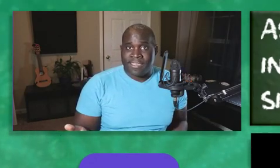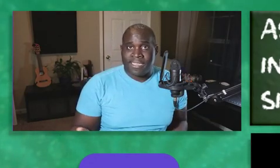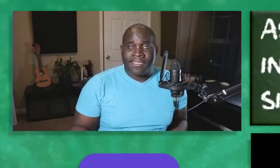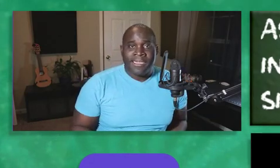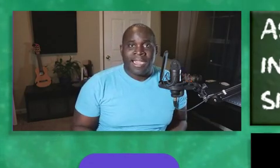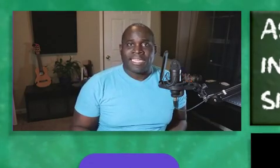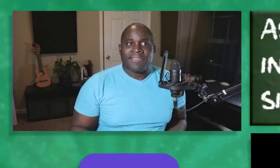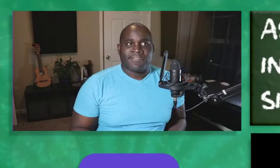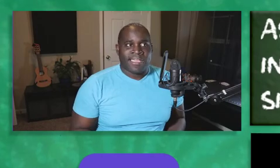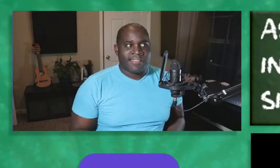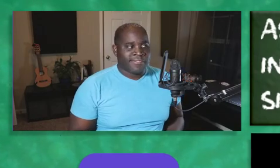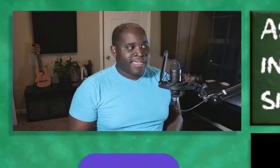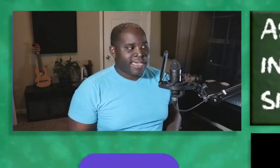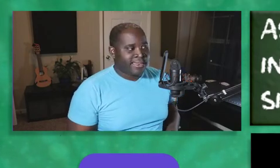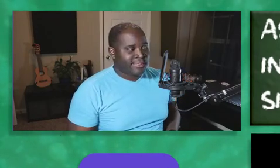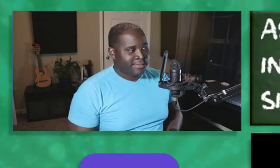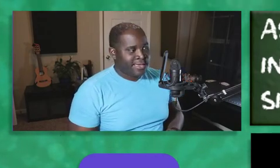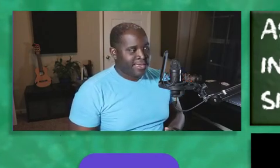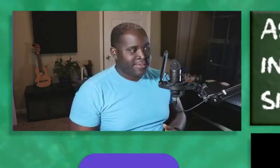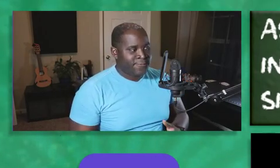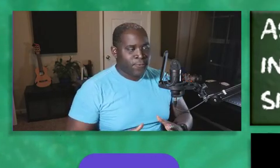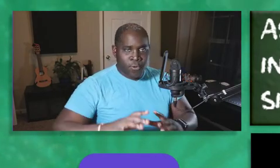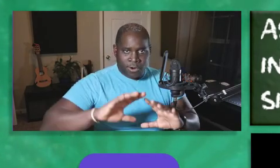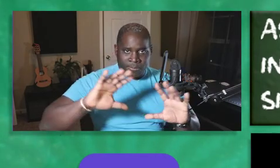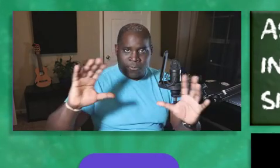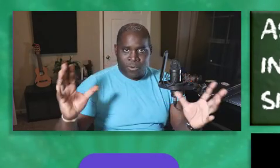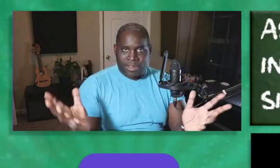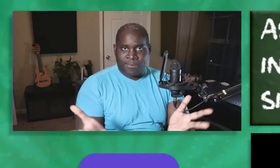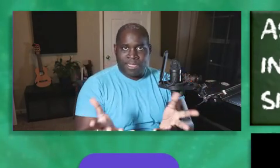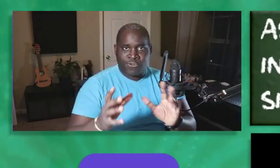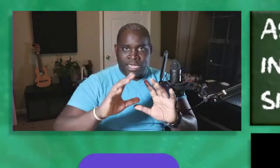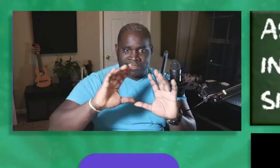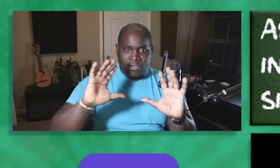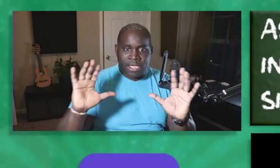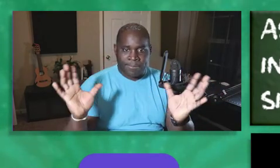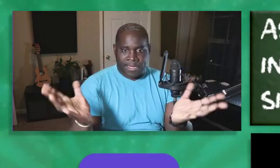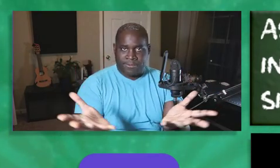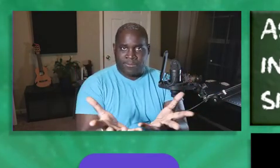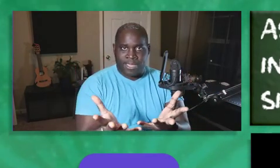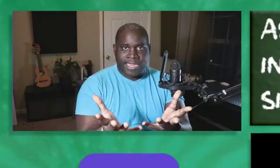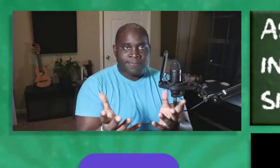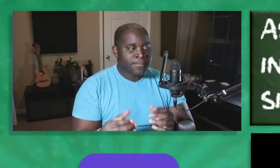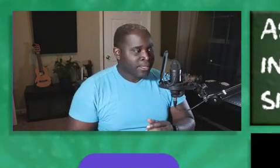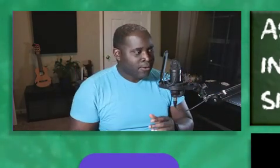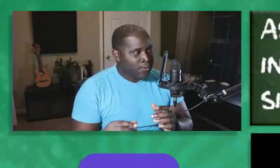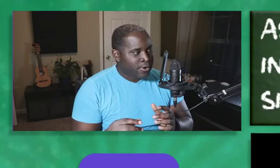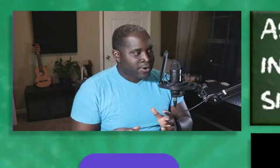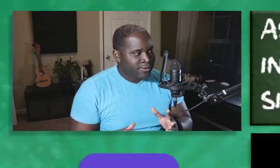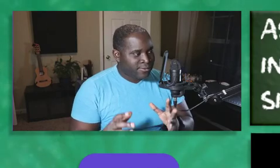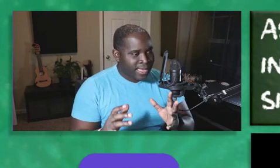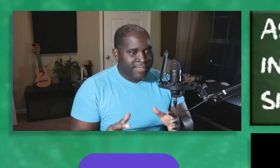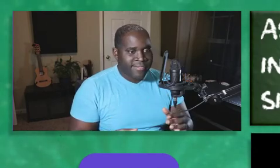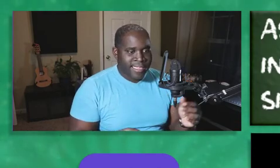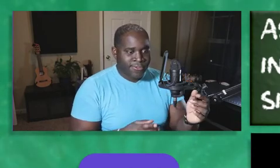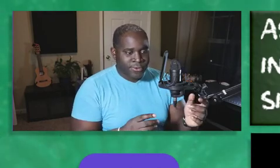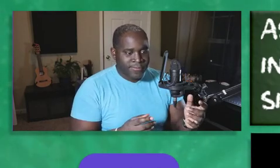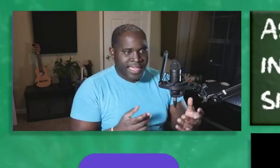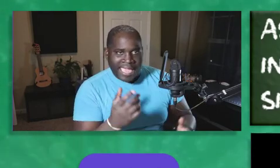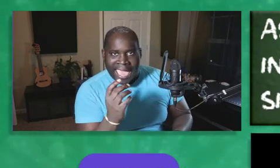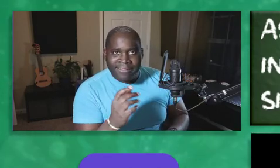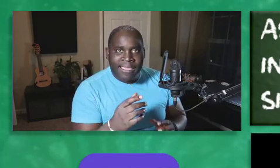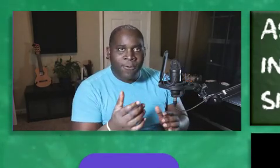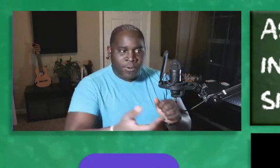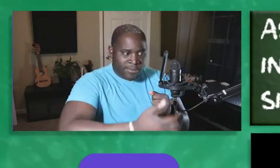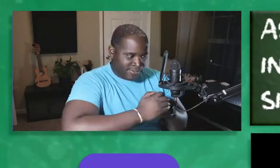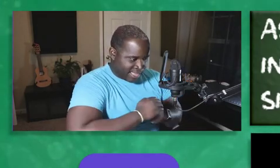mean to say. I could have signs that form what I'm trying to talk about, right? Or signs that sort of